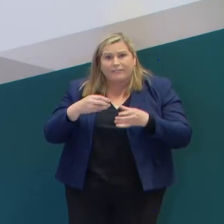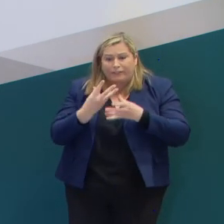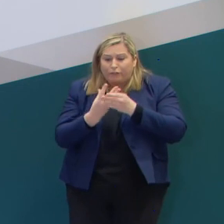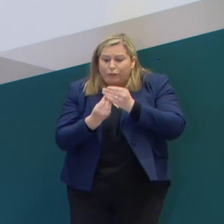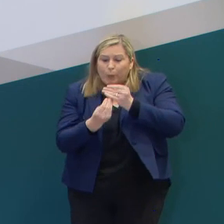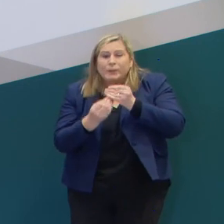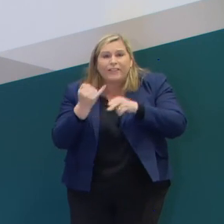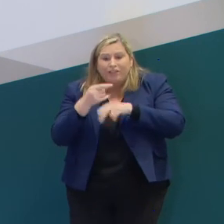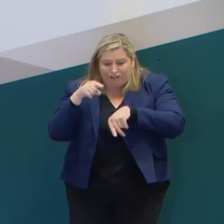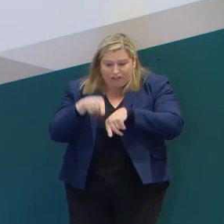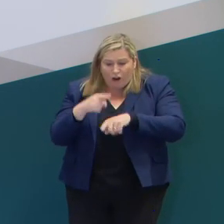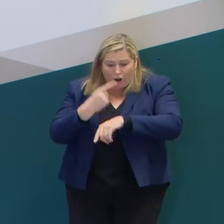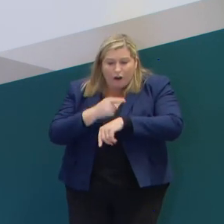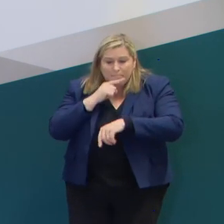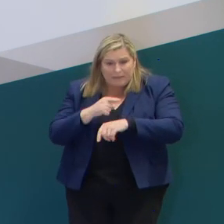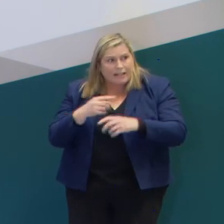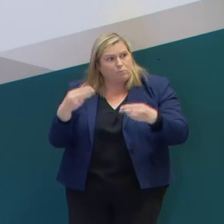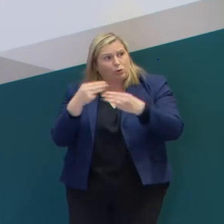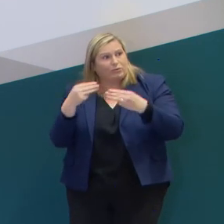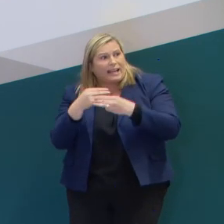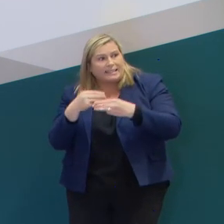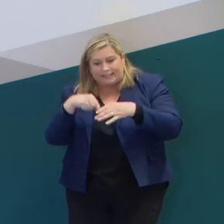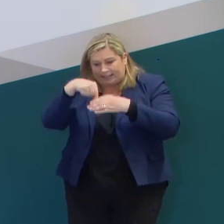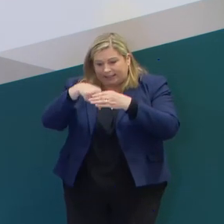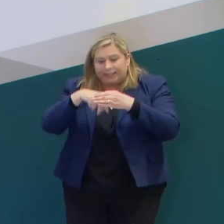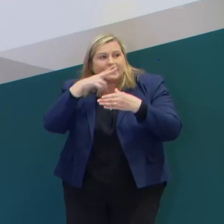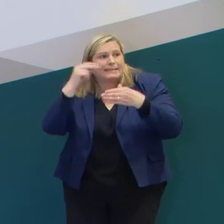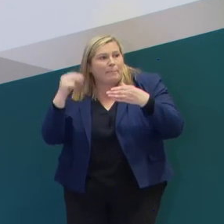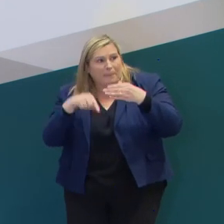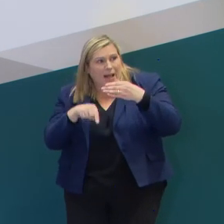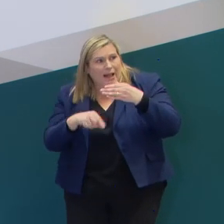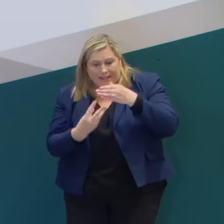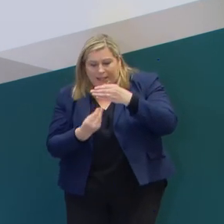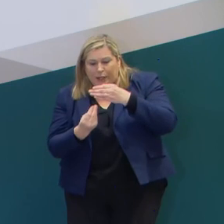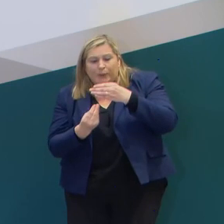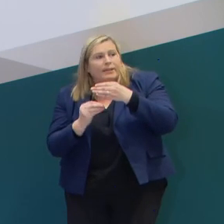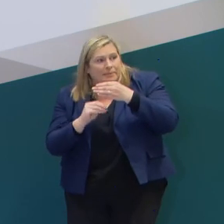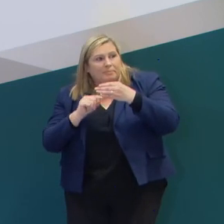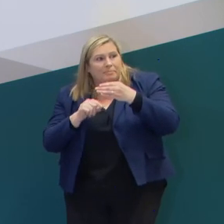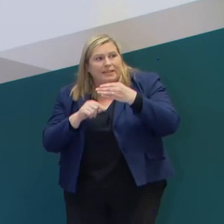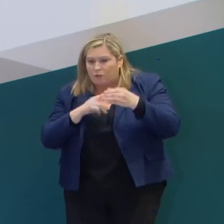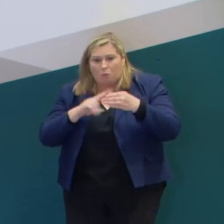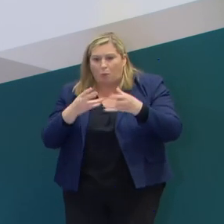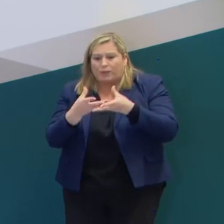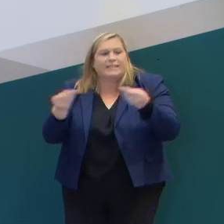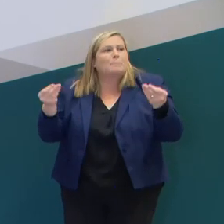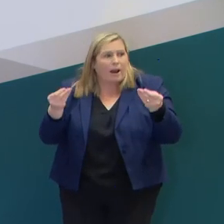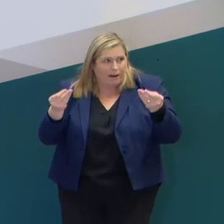that gives us in the region of 7 to 10 days from the time the sample is taken to retrieve the virus. On